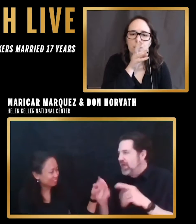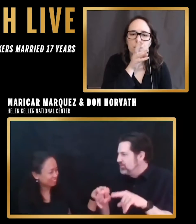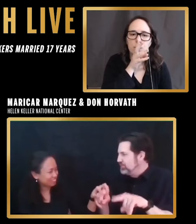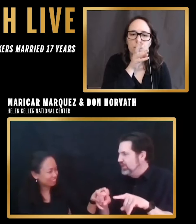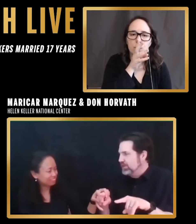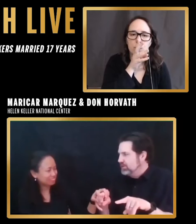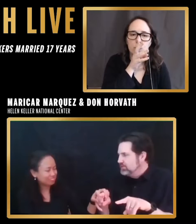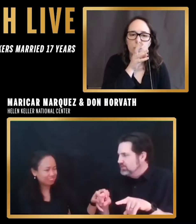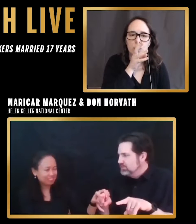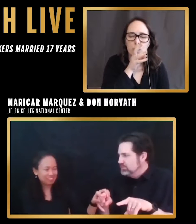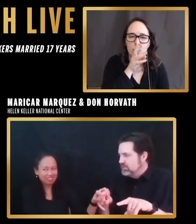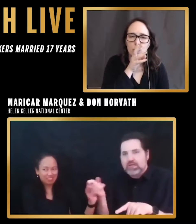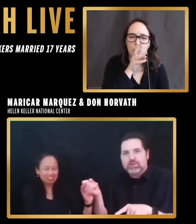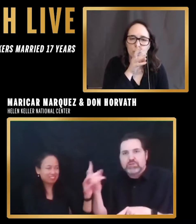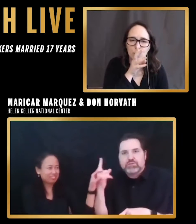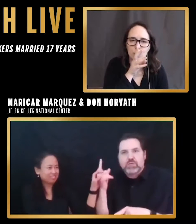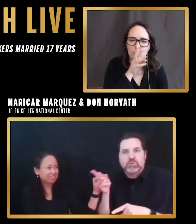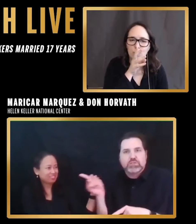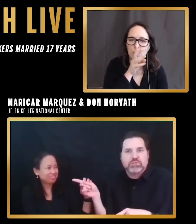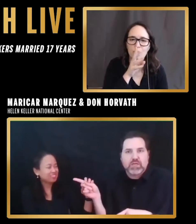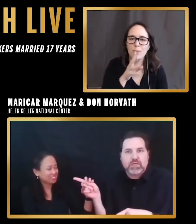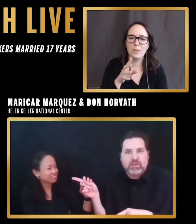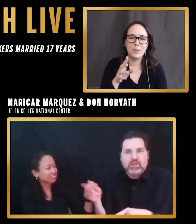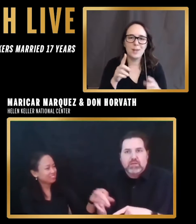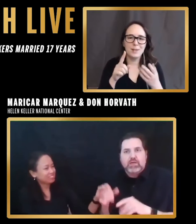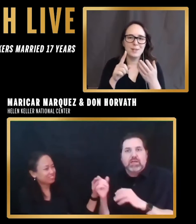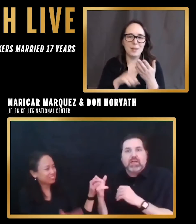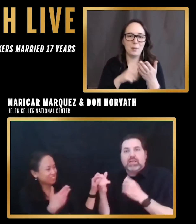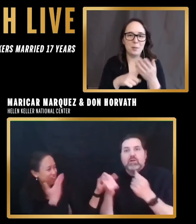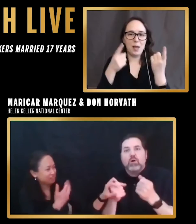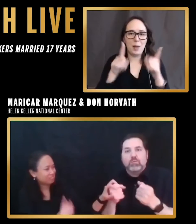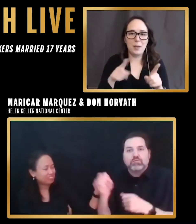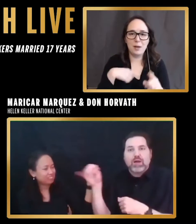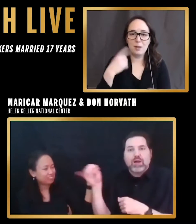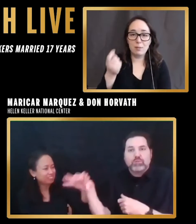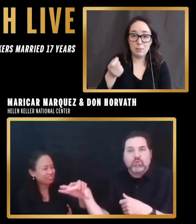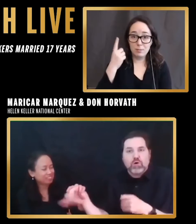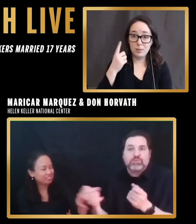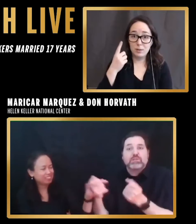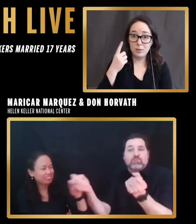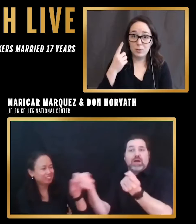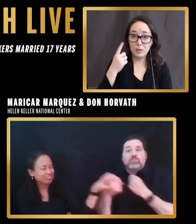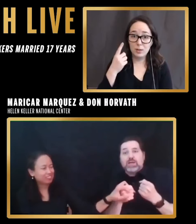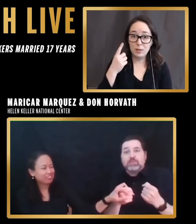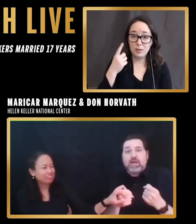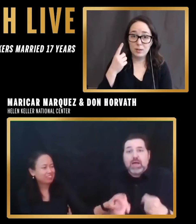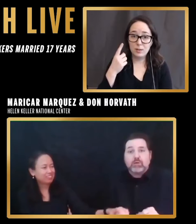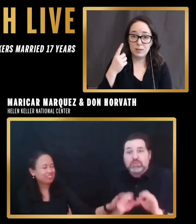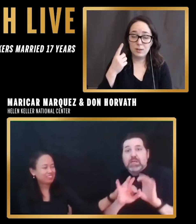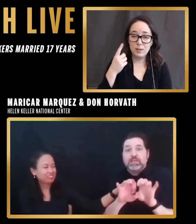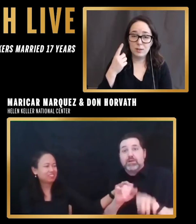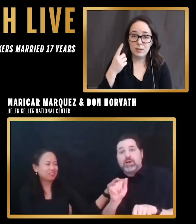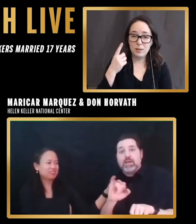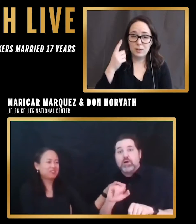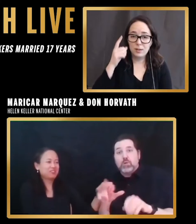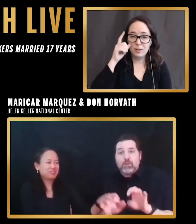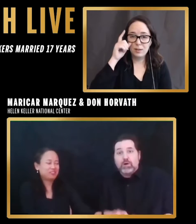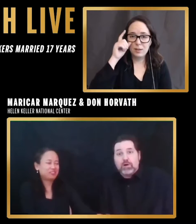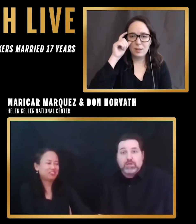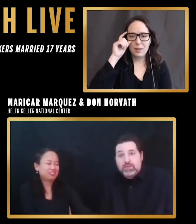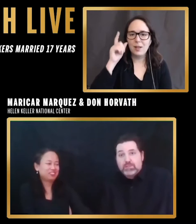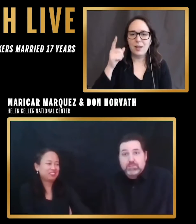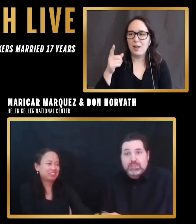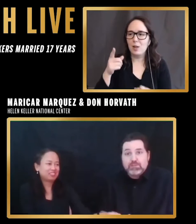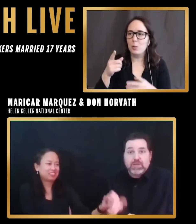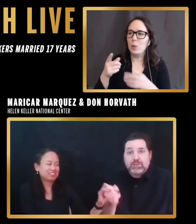would happen where I didn't understand what she said, and then I get home, drop her off, and drive back to my house and get on AOL with